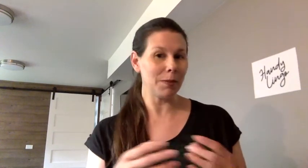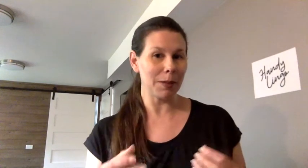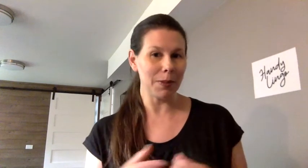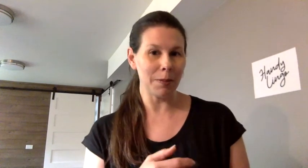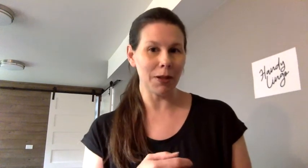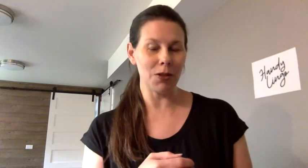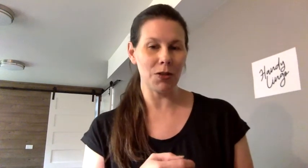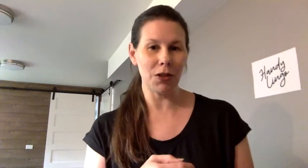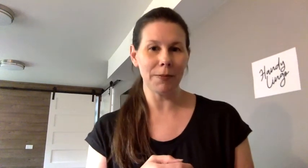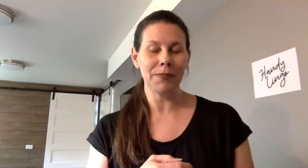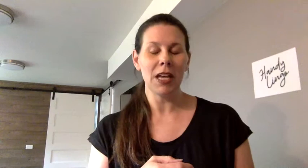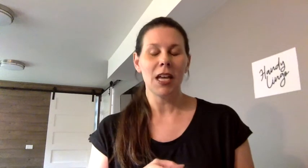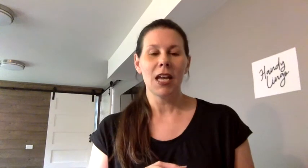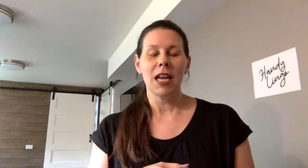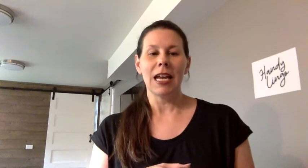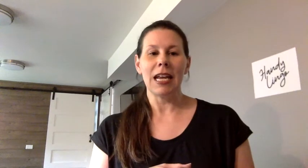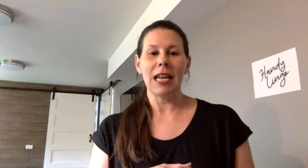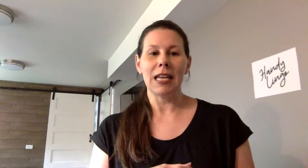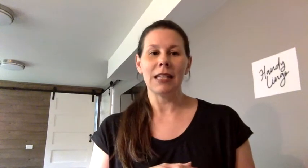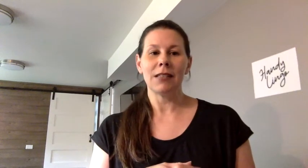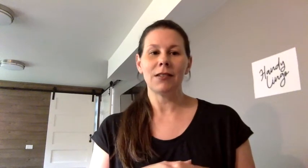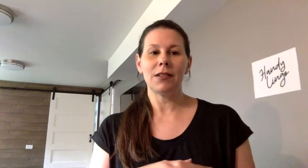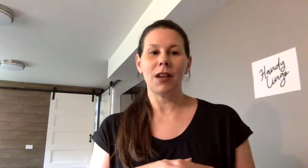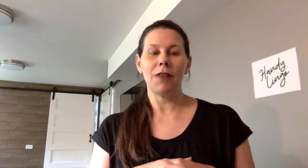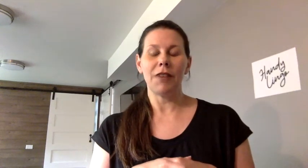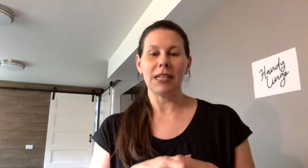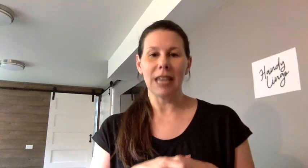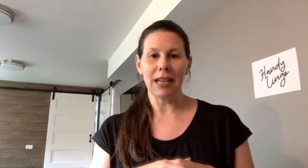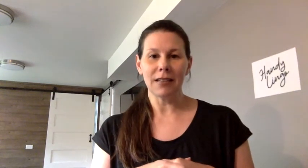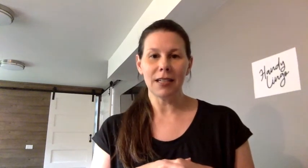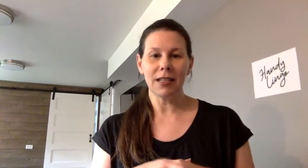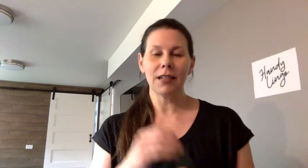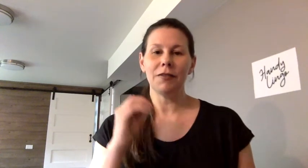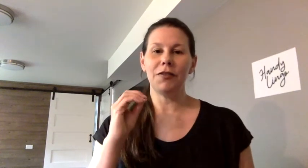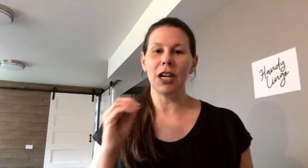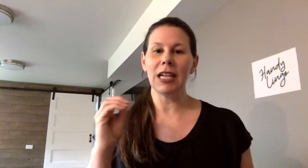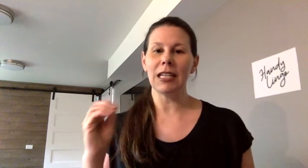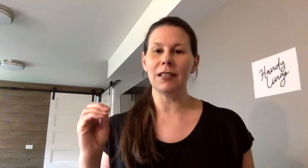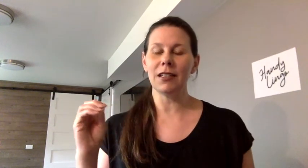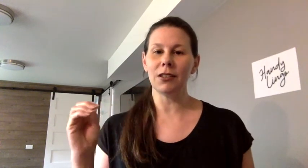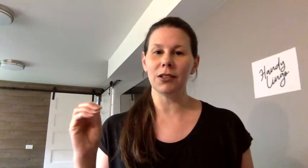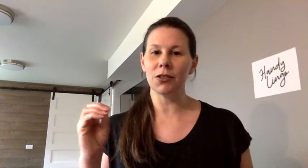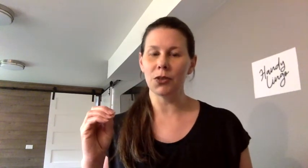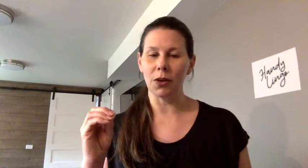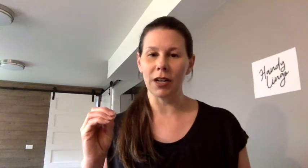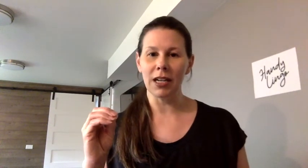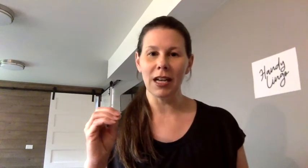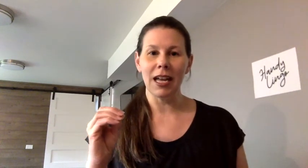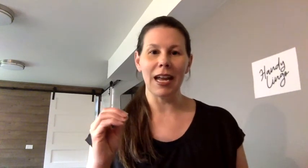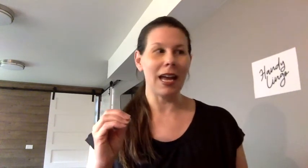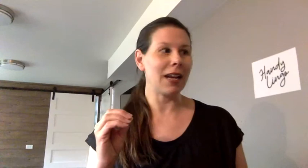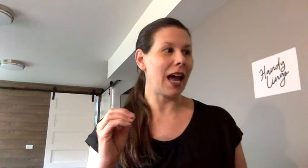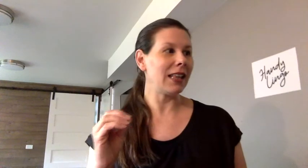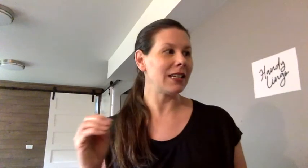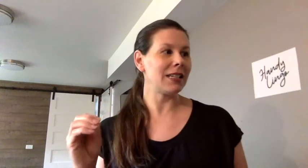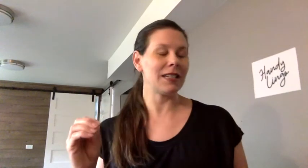Bill Martin Jr. It is a fantastic, very easy to learn story, and I like to